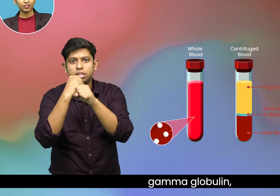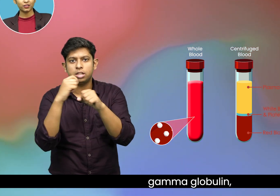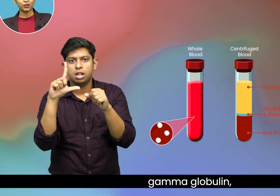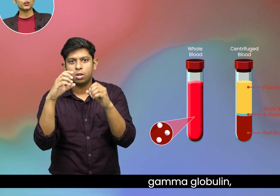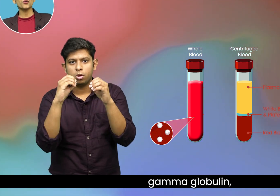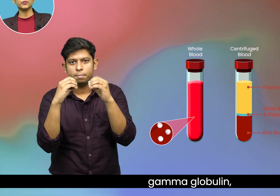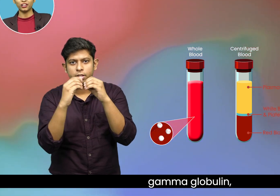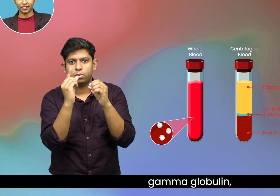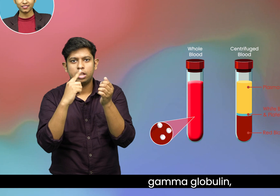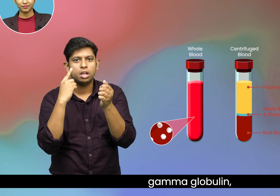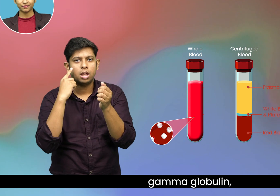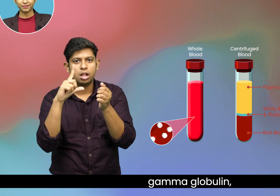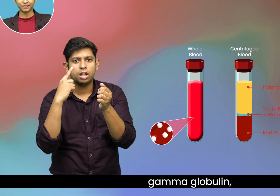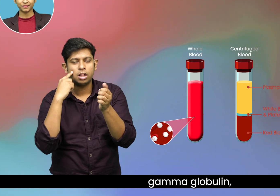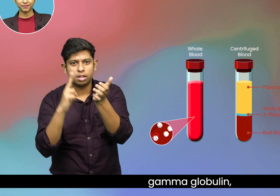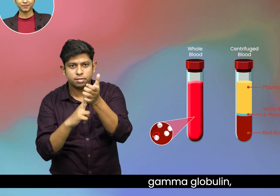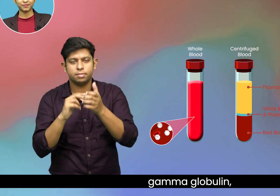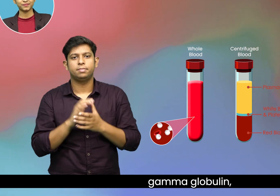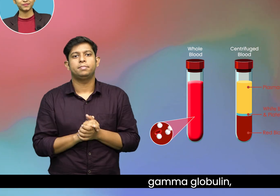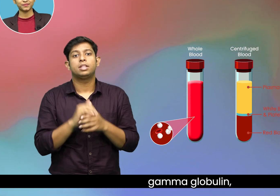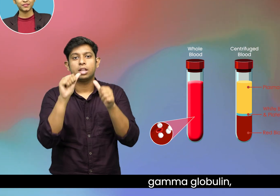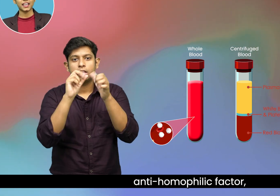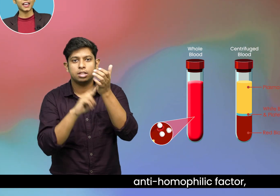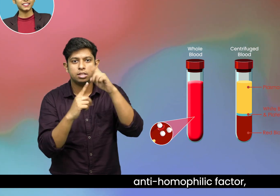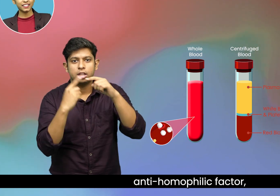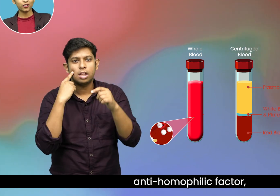gamma globulin,